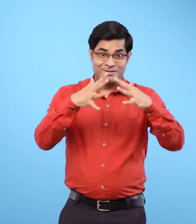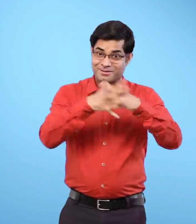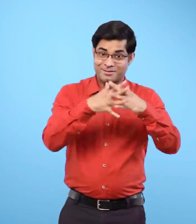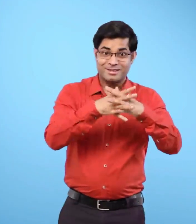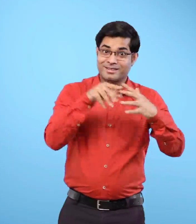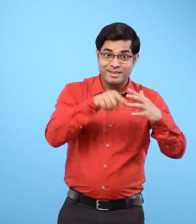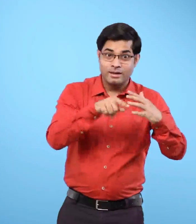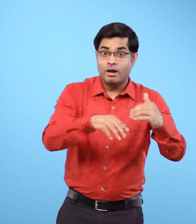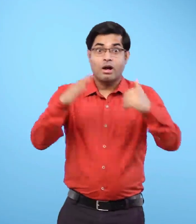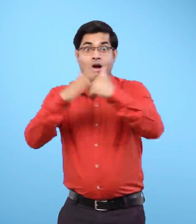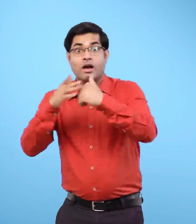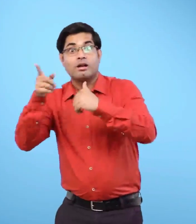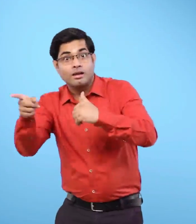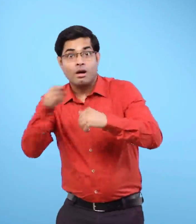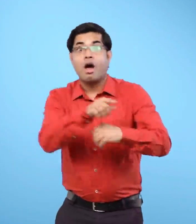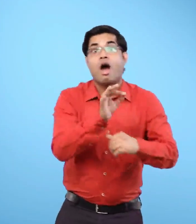and ask Thursday